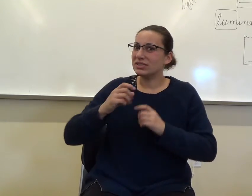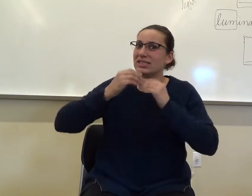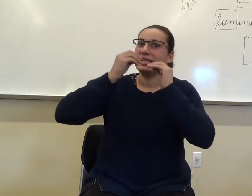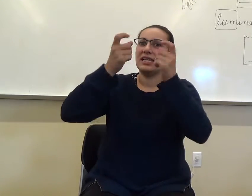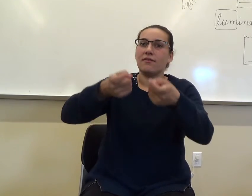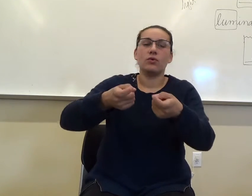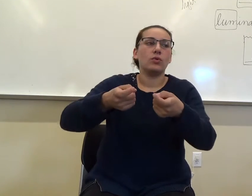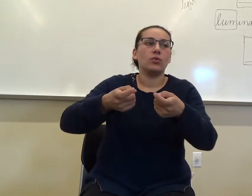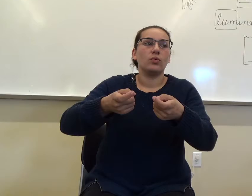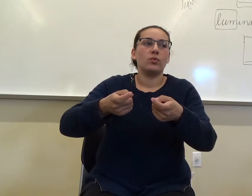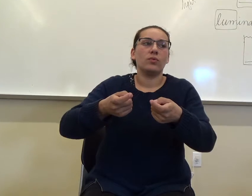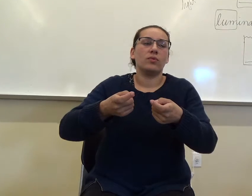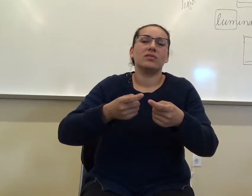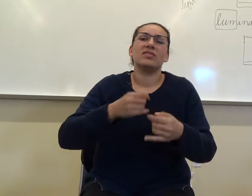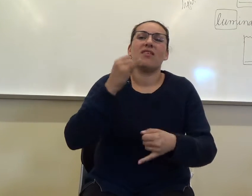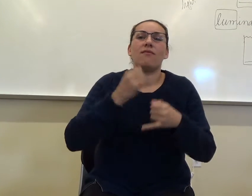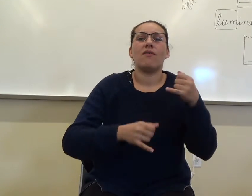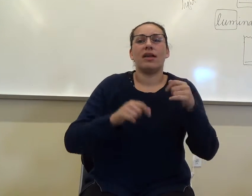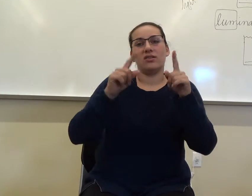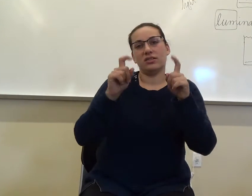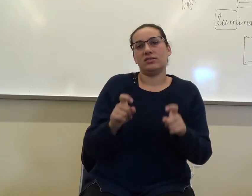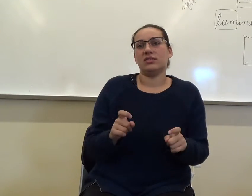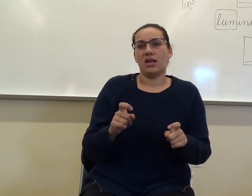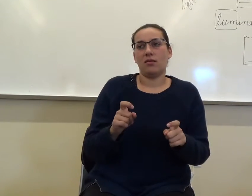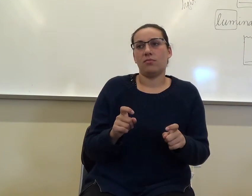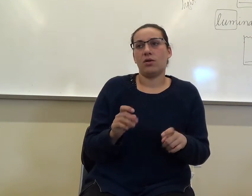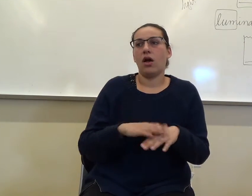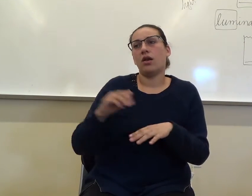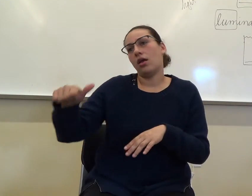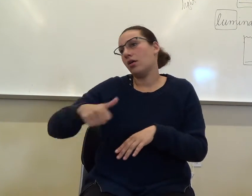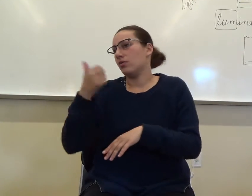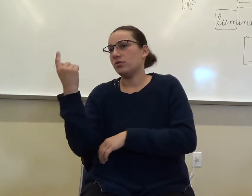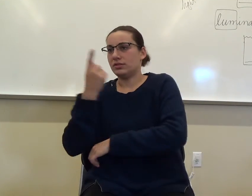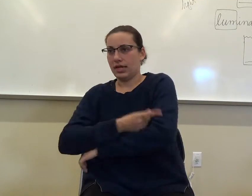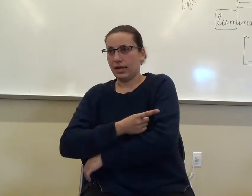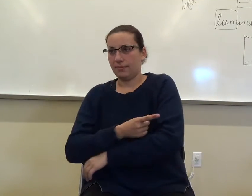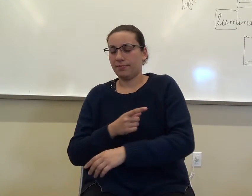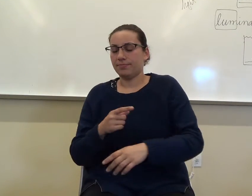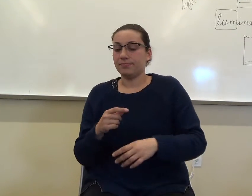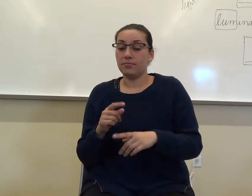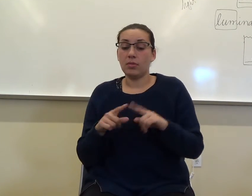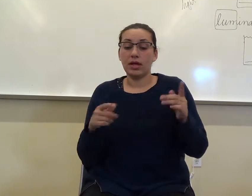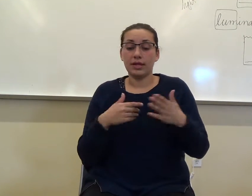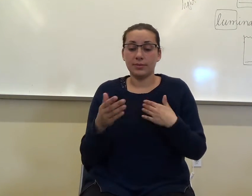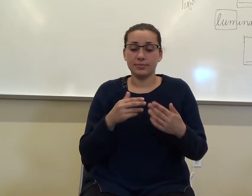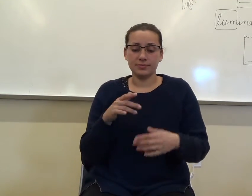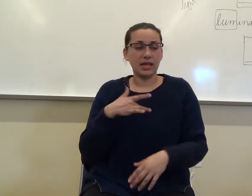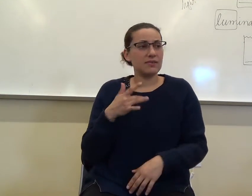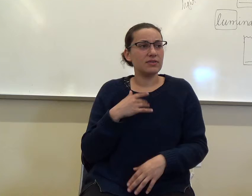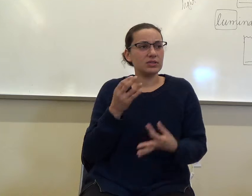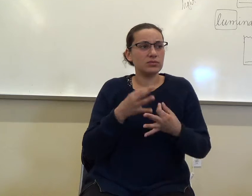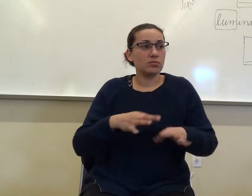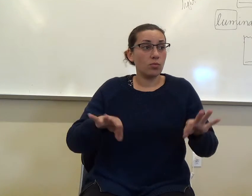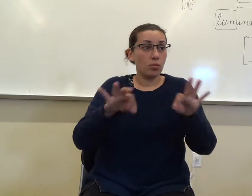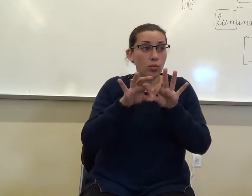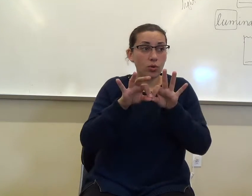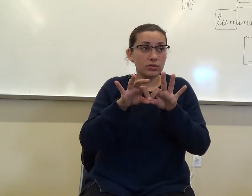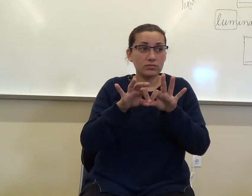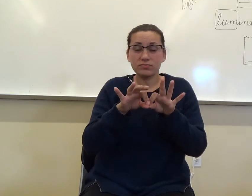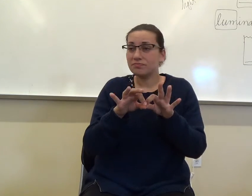other day but this. I feel in this class, it's important enough for me to meet you one more time. I